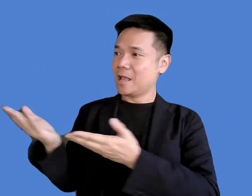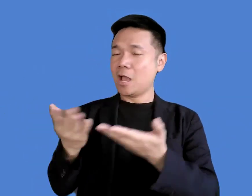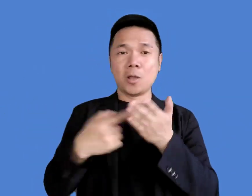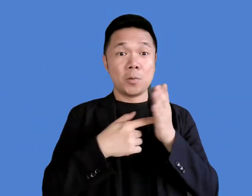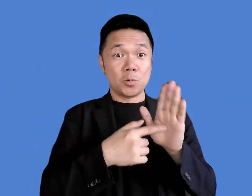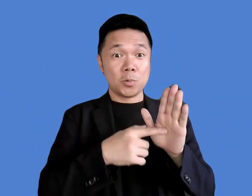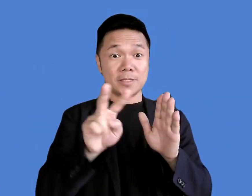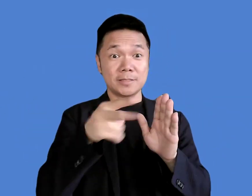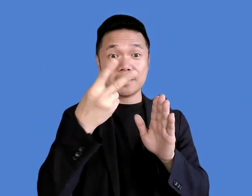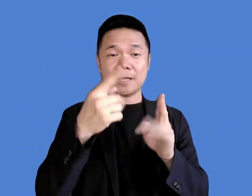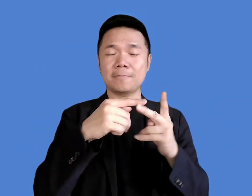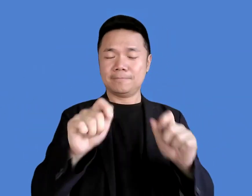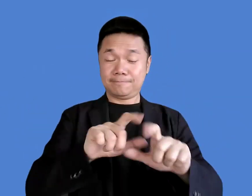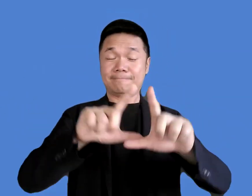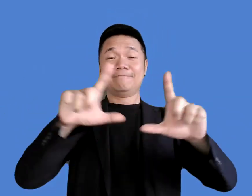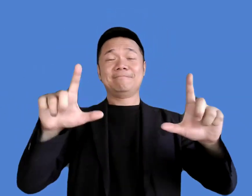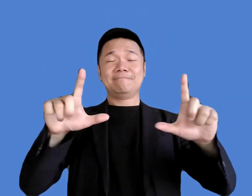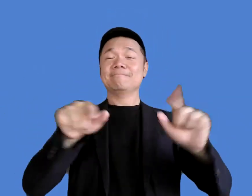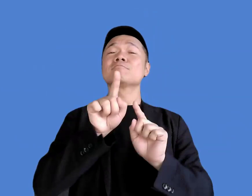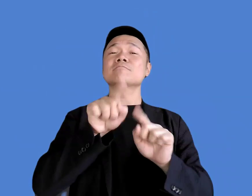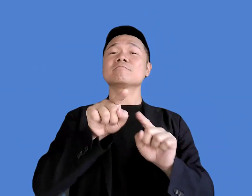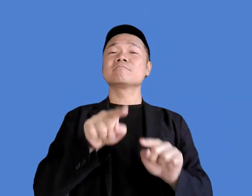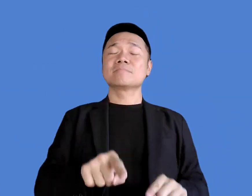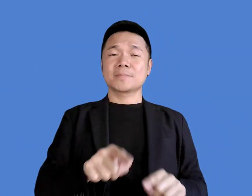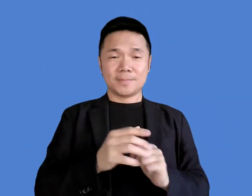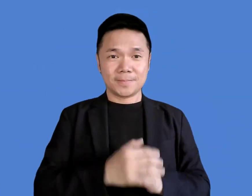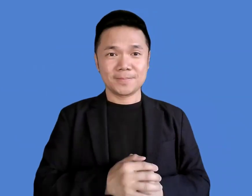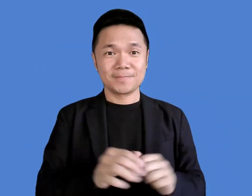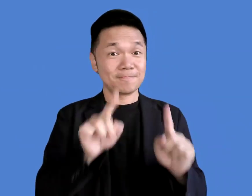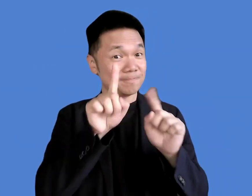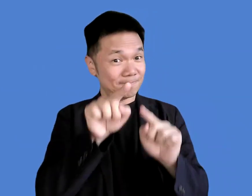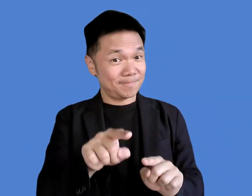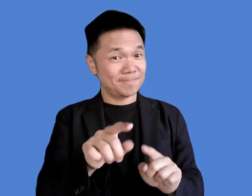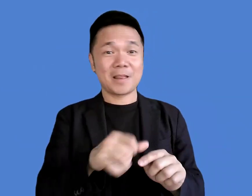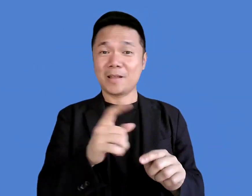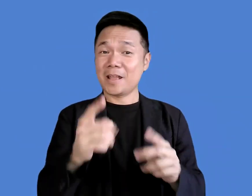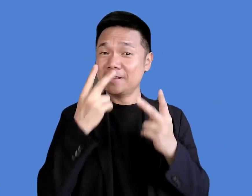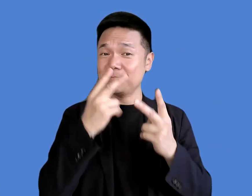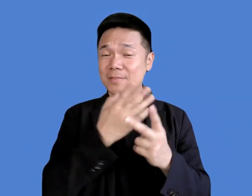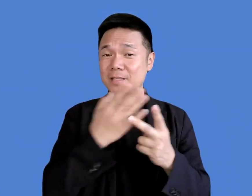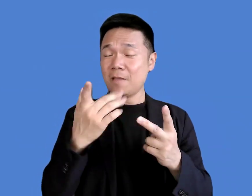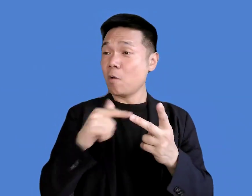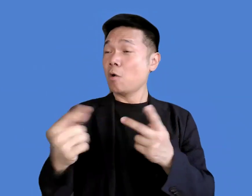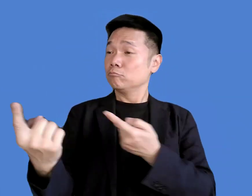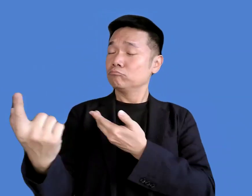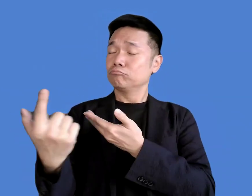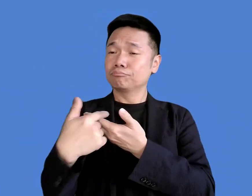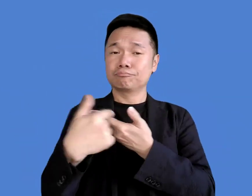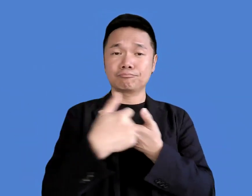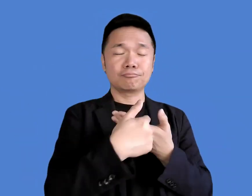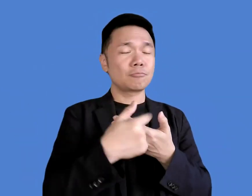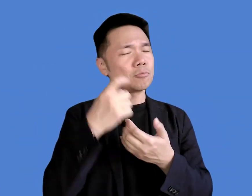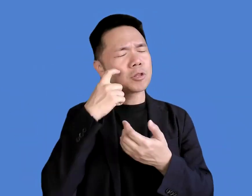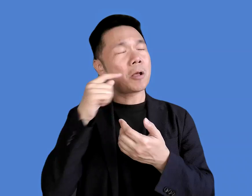the second poll for everybody that's here joining us today. We saw from our online audience that most of them actually thought